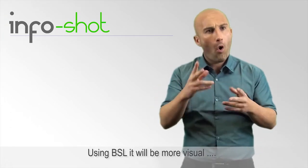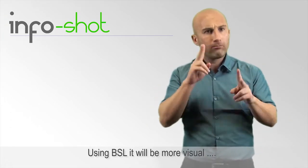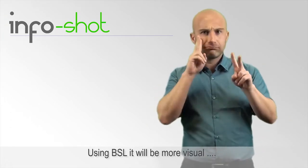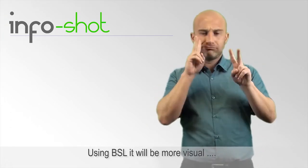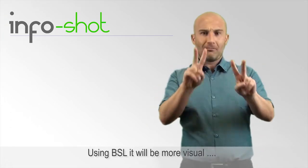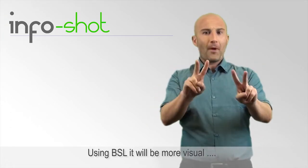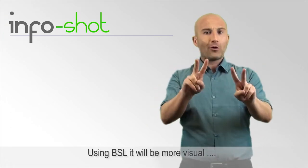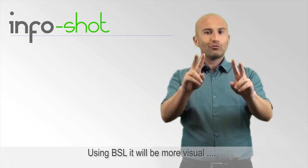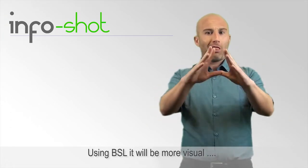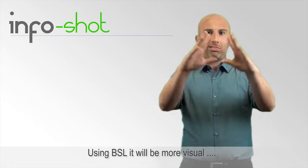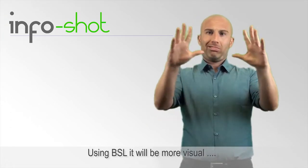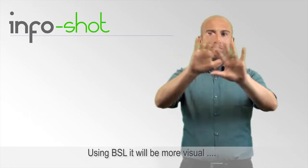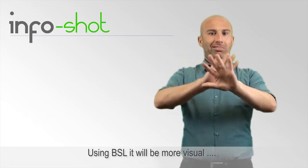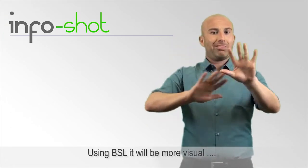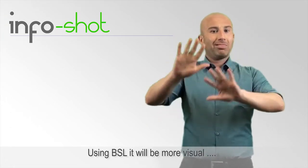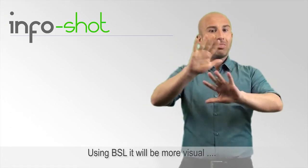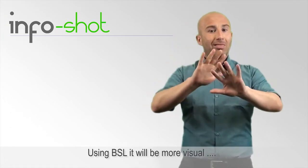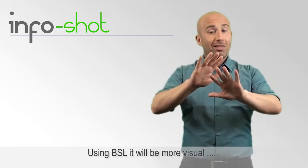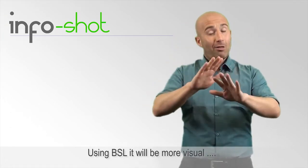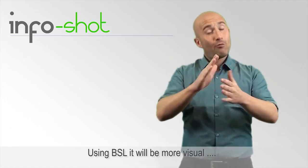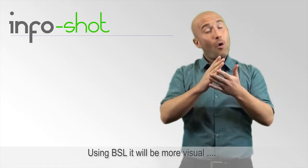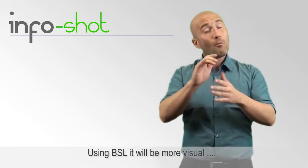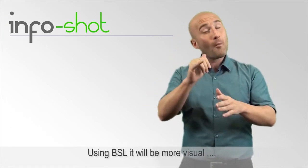Using BSL, it would be more visual.